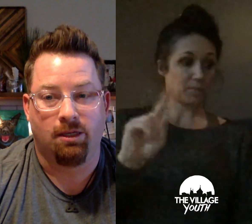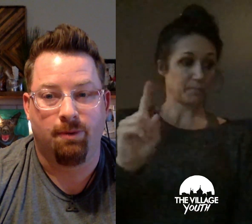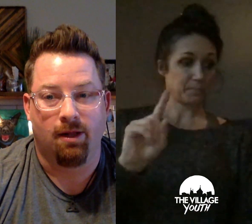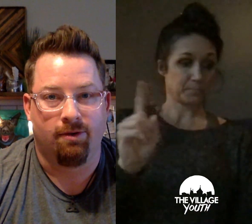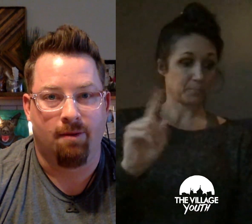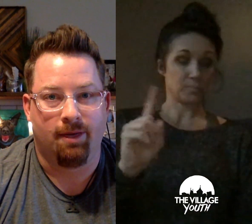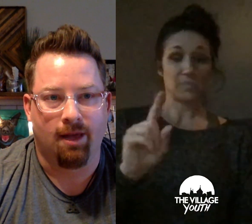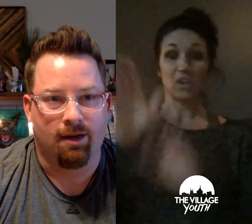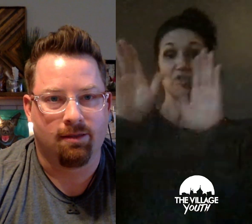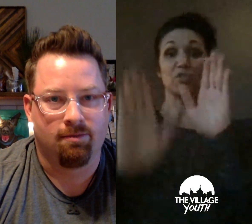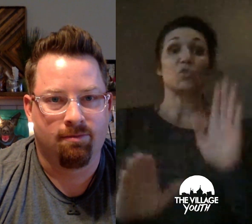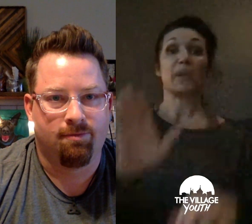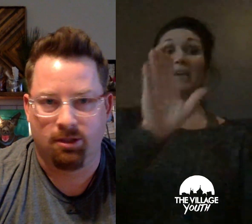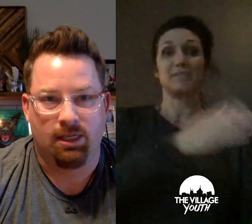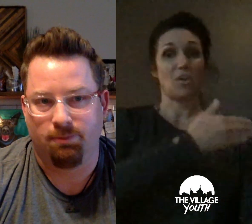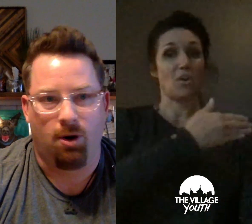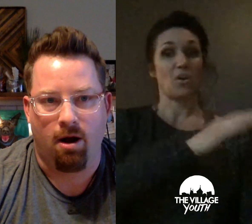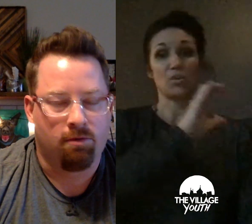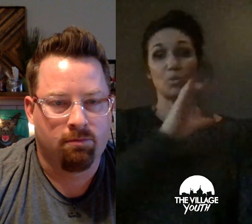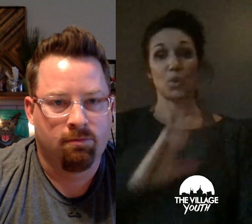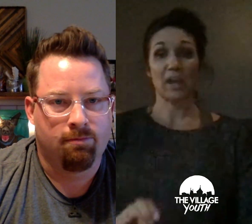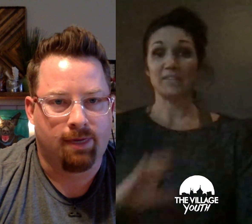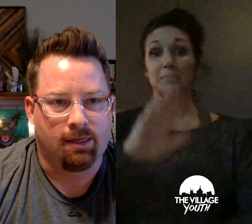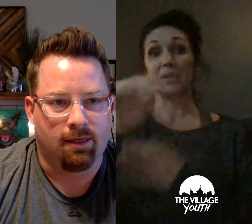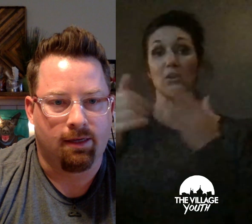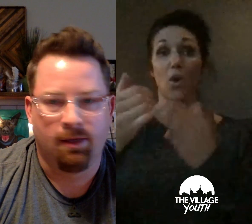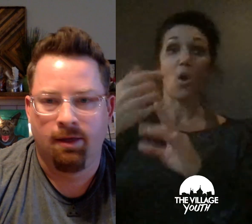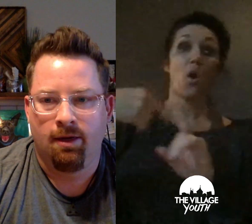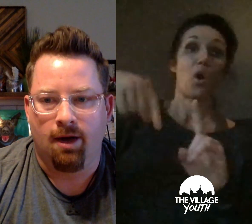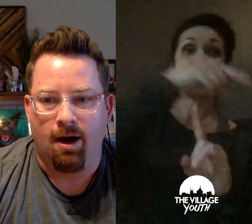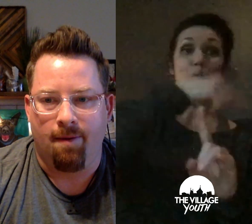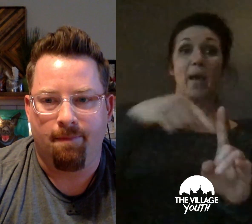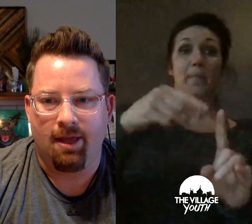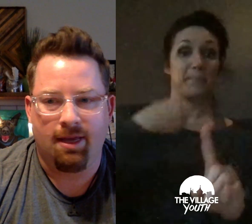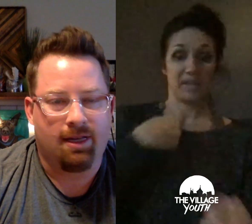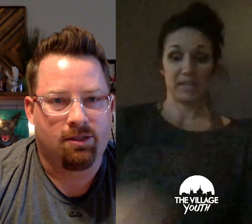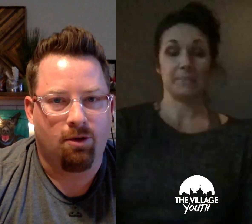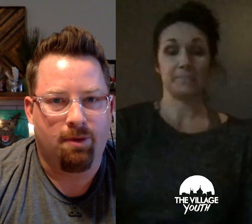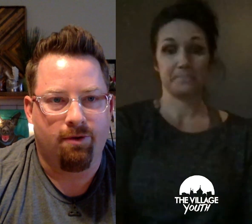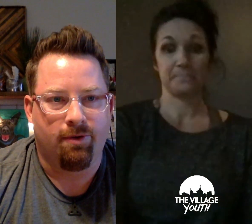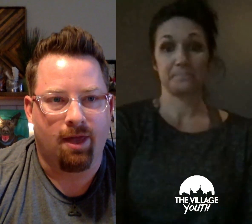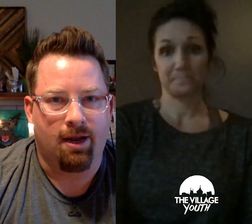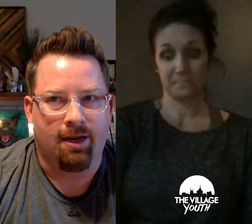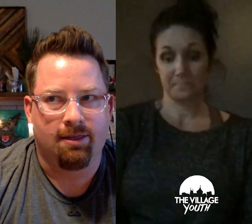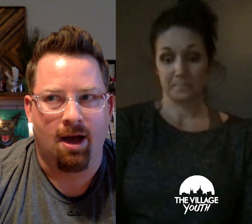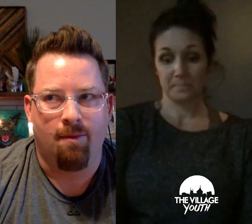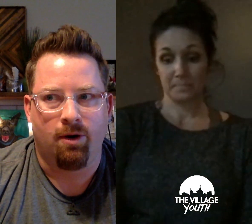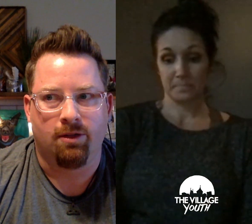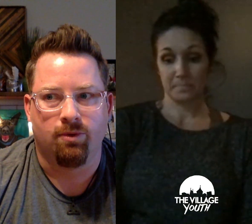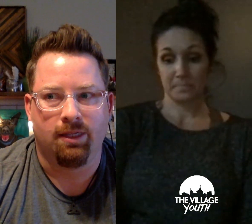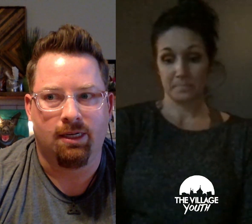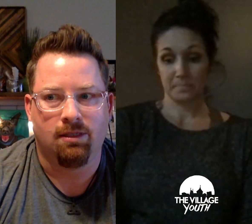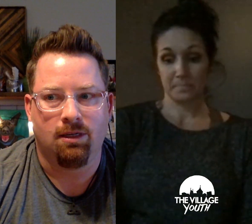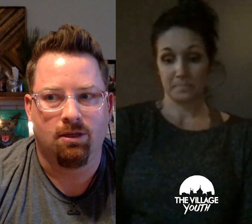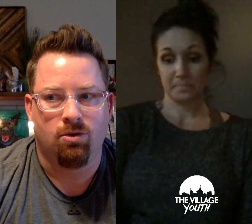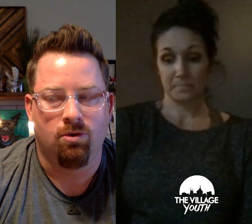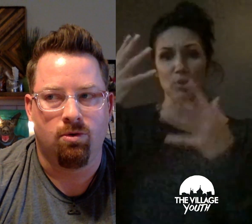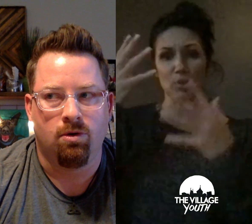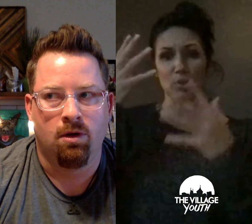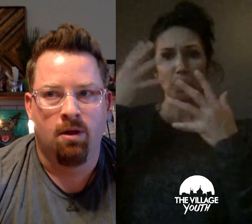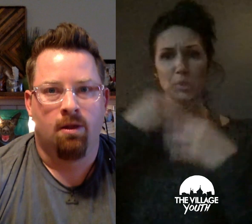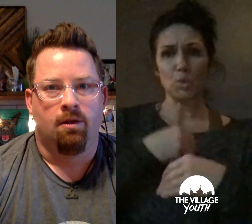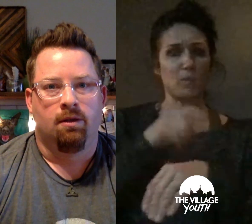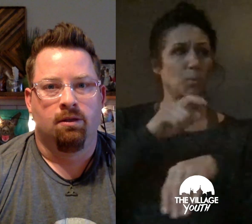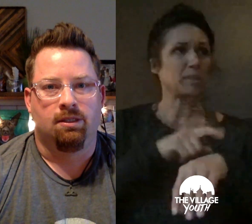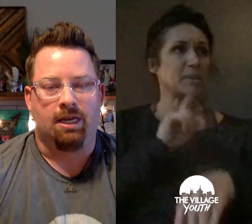song, Christ Be All Around Me, that is this prayer, basically. But I think it's so beautiful that in a time when it's really easy